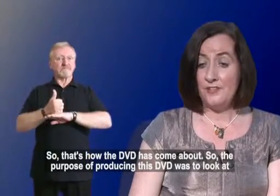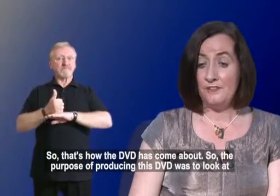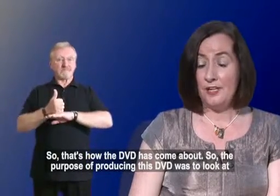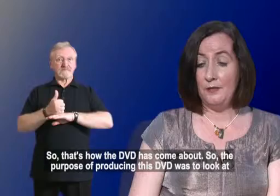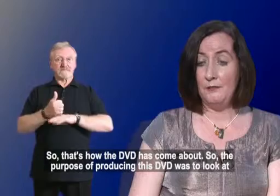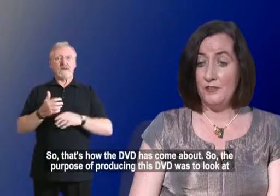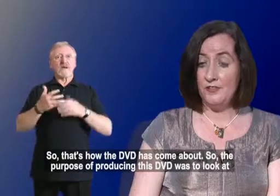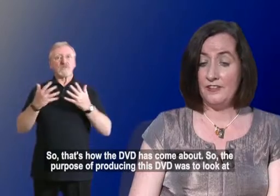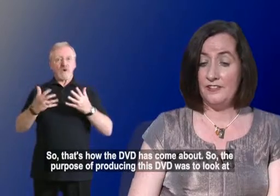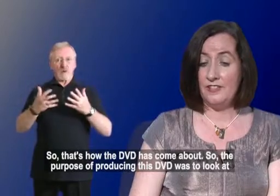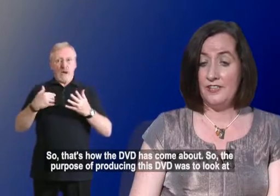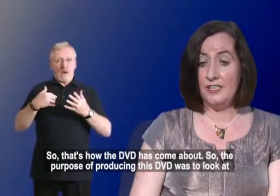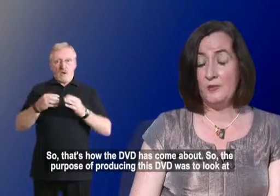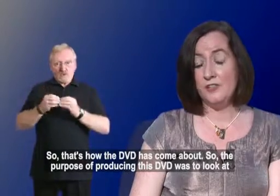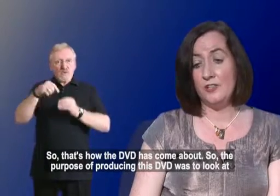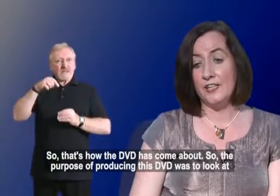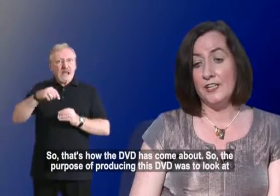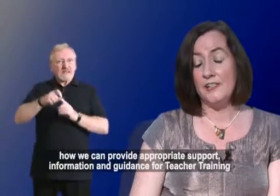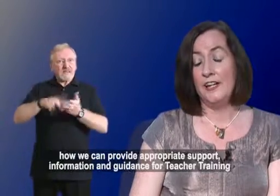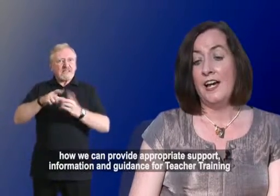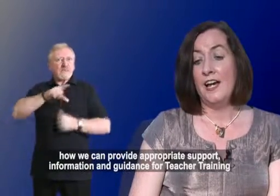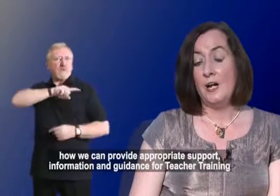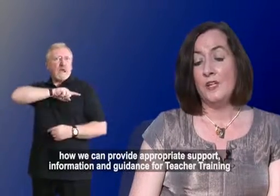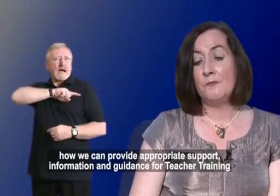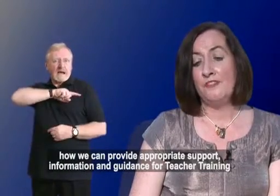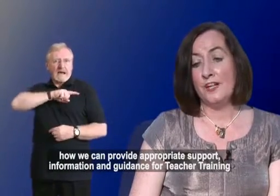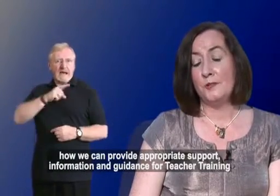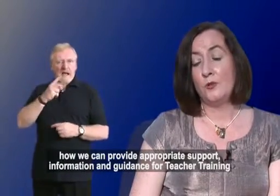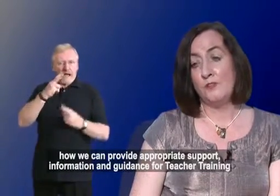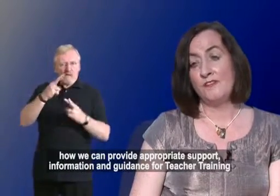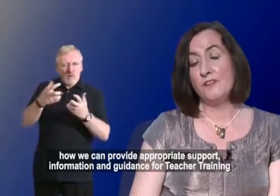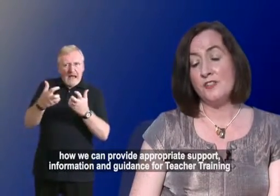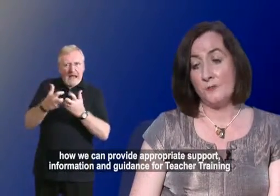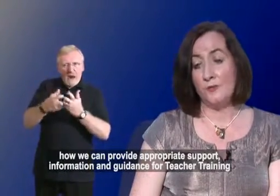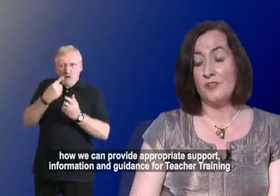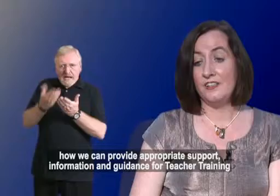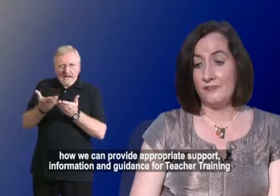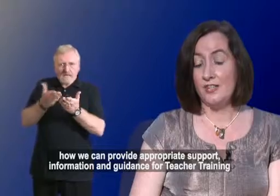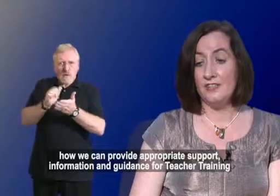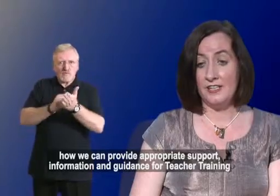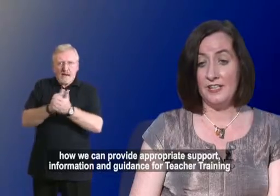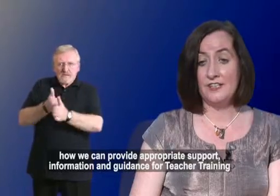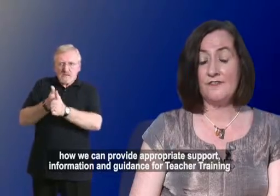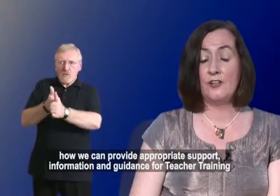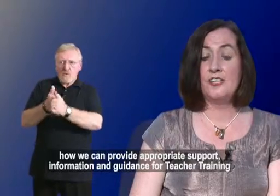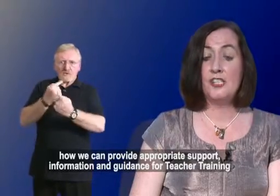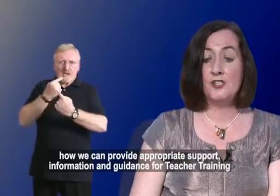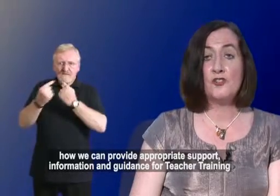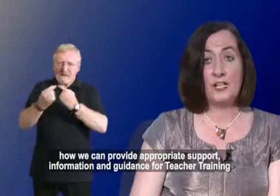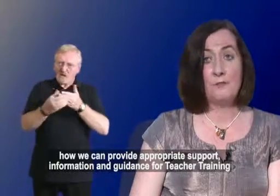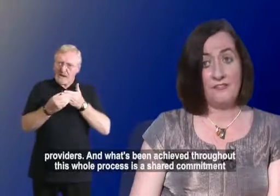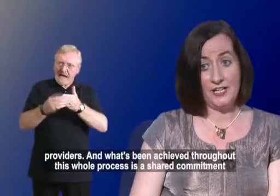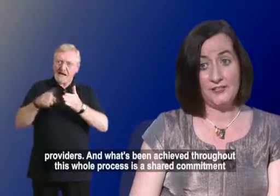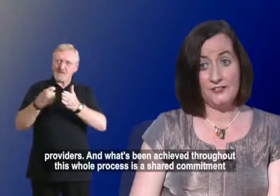the purpose of producing this DVD was to look at how we can provide appropriate support, information and guidance for